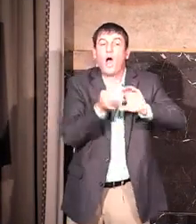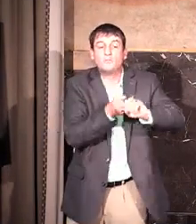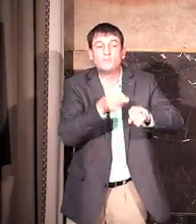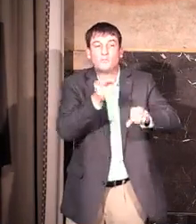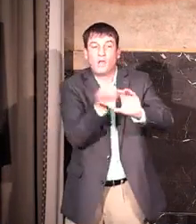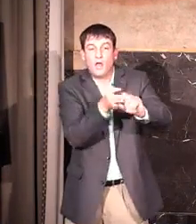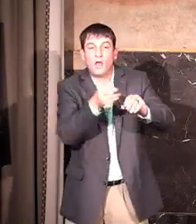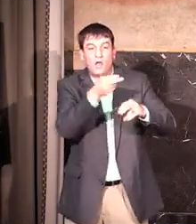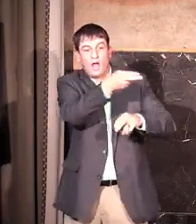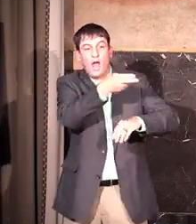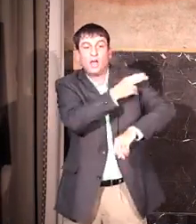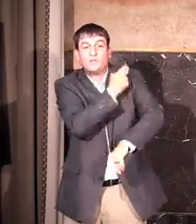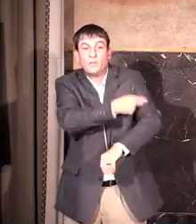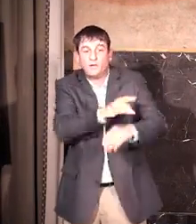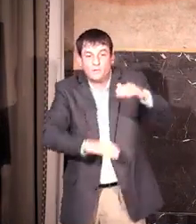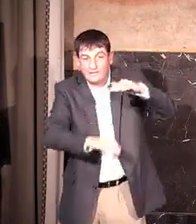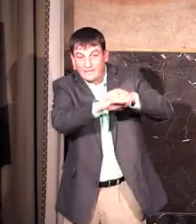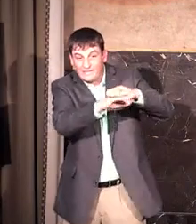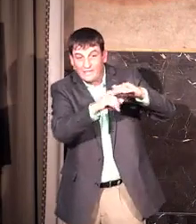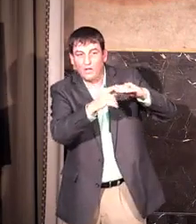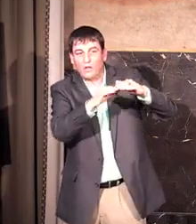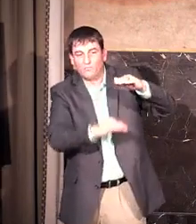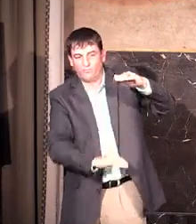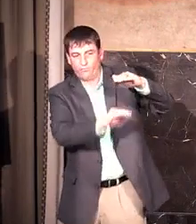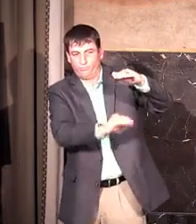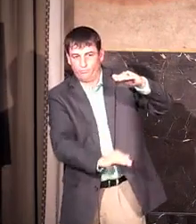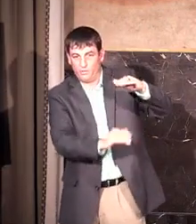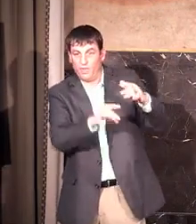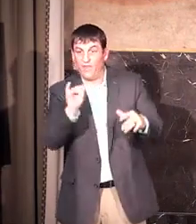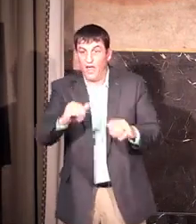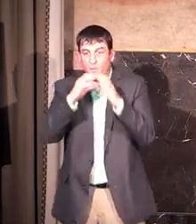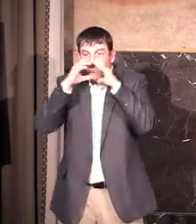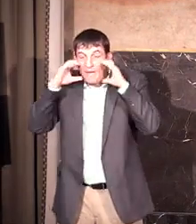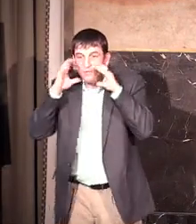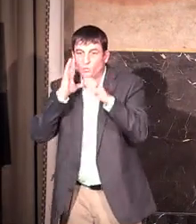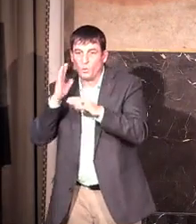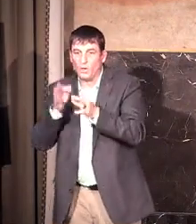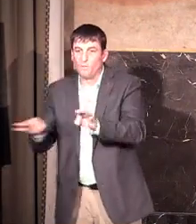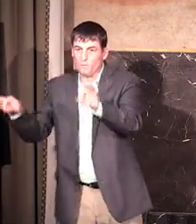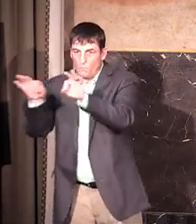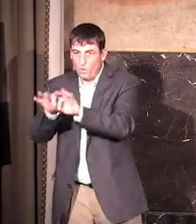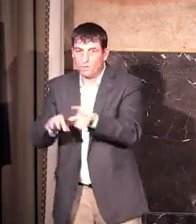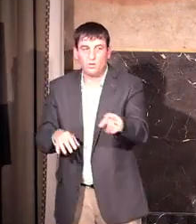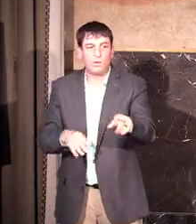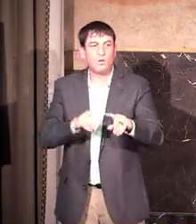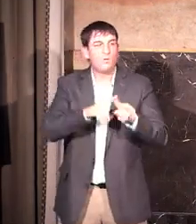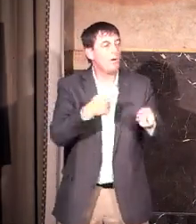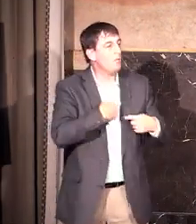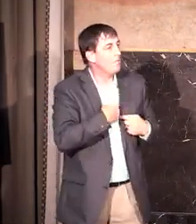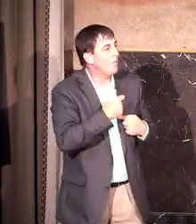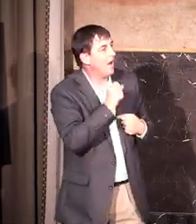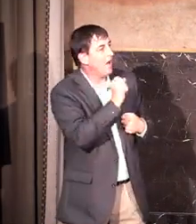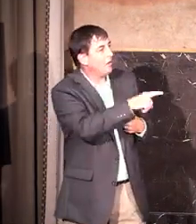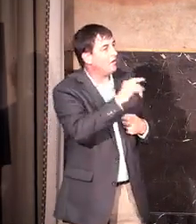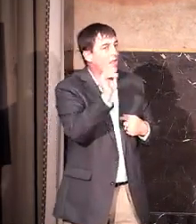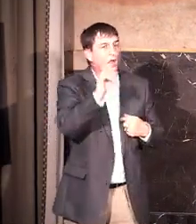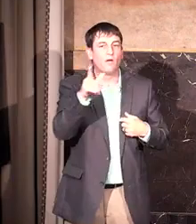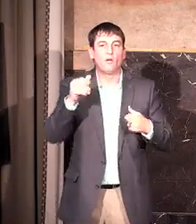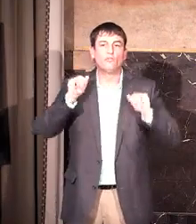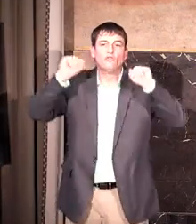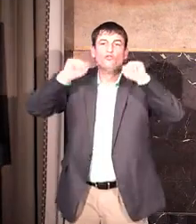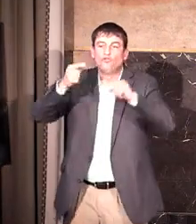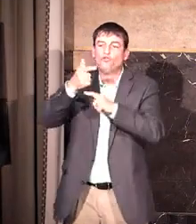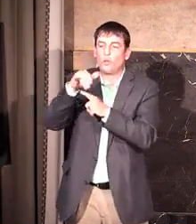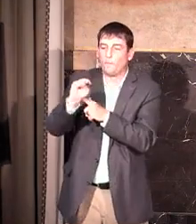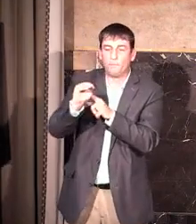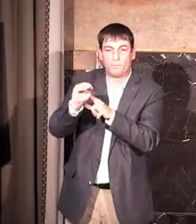need a hospital. And that mask usage is going to be critically important. I guess what I'm asking though, for the gyms that have opened up, for instance, Yeah. we've gotten